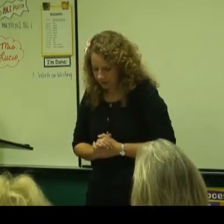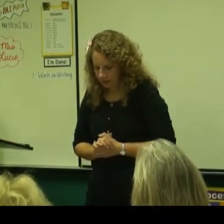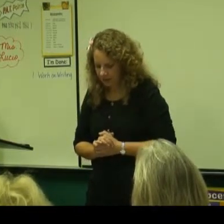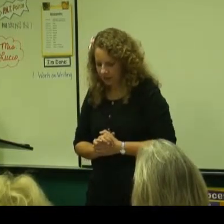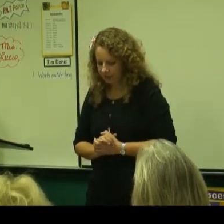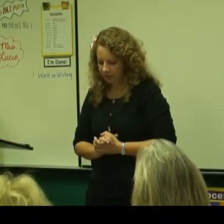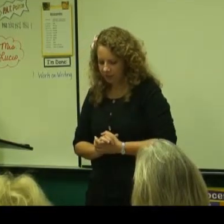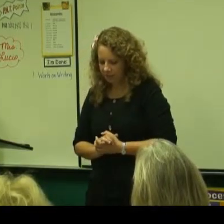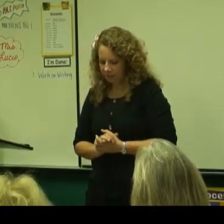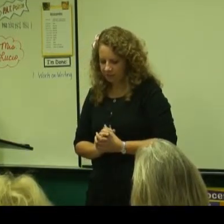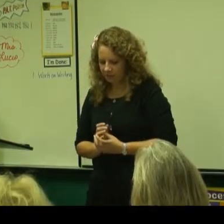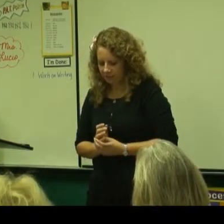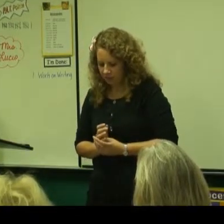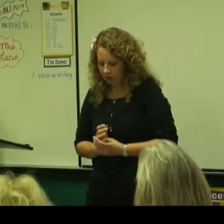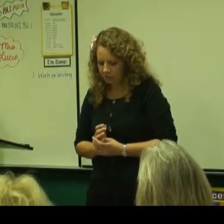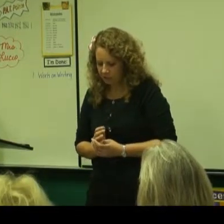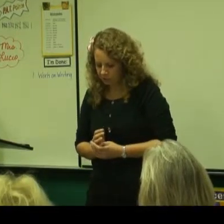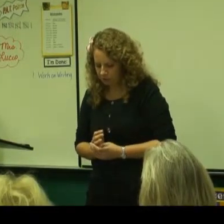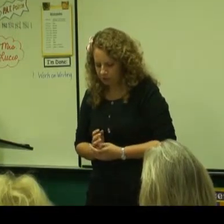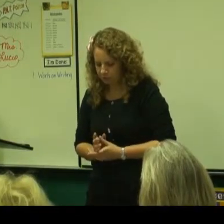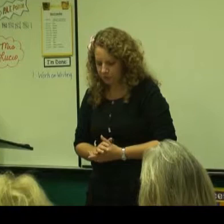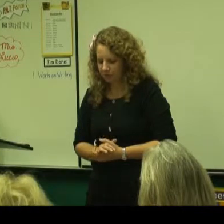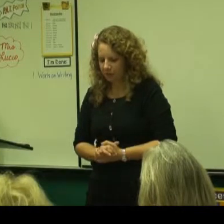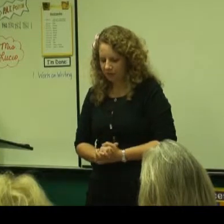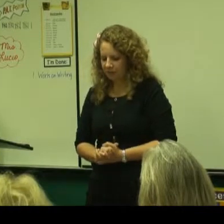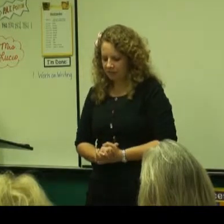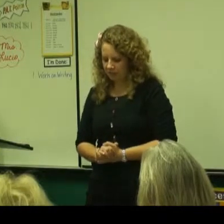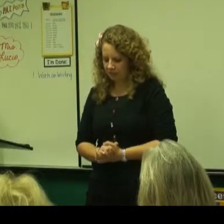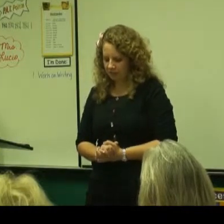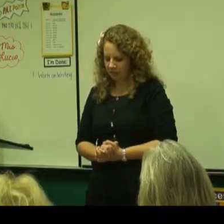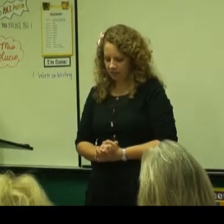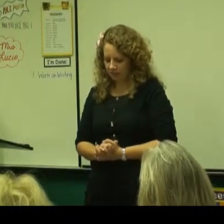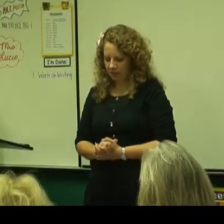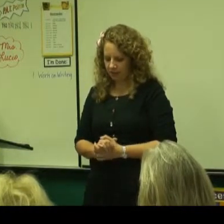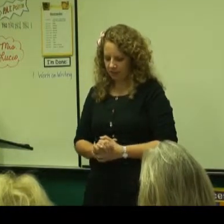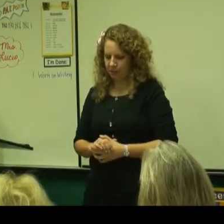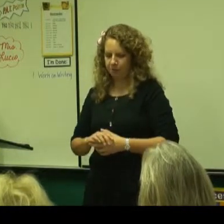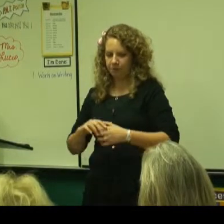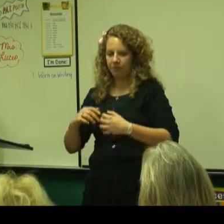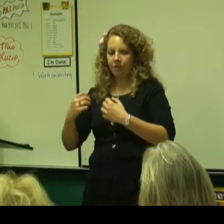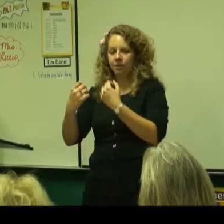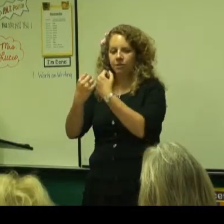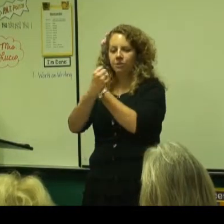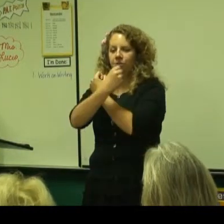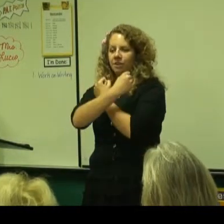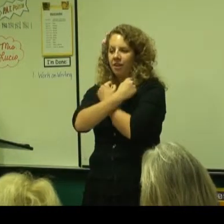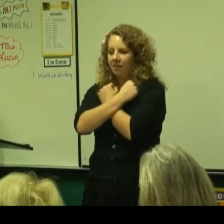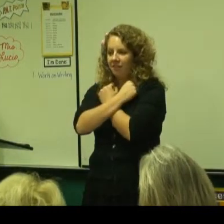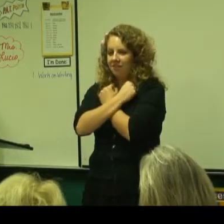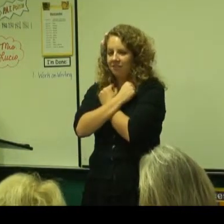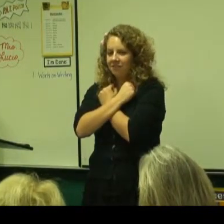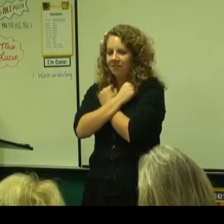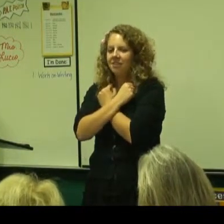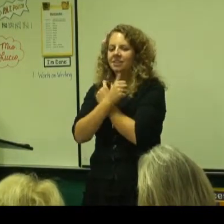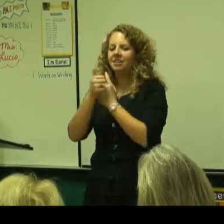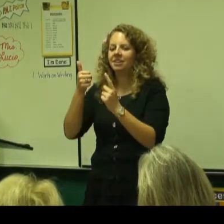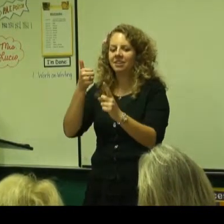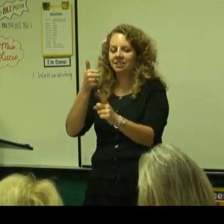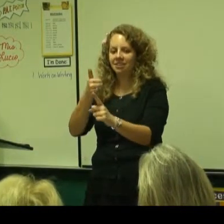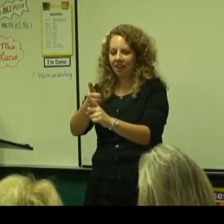And then love is the arms that are holding you. So love itself hug you. So love